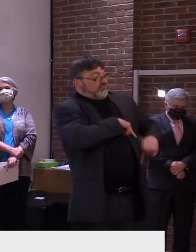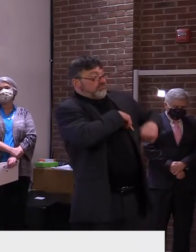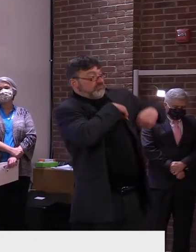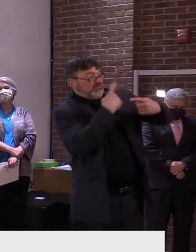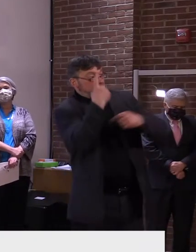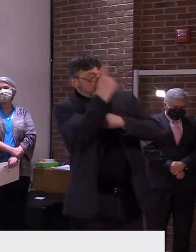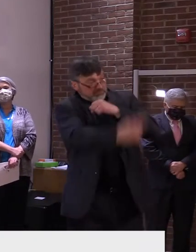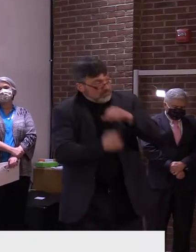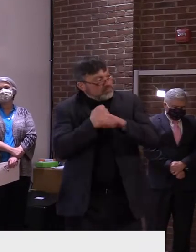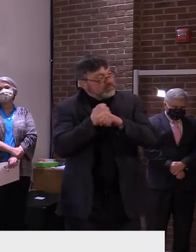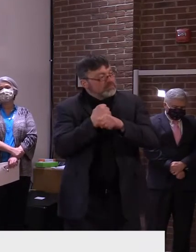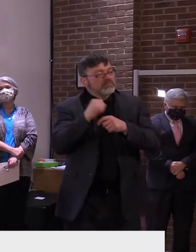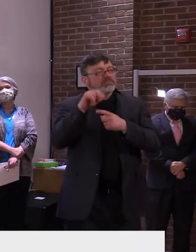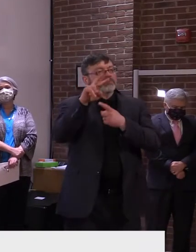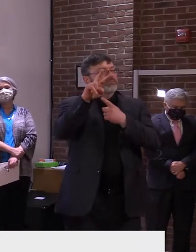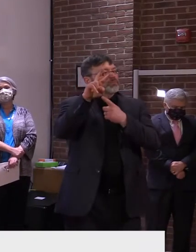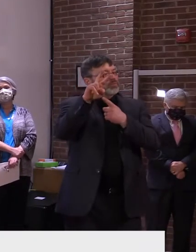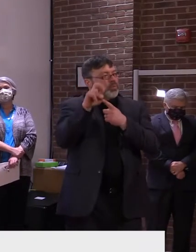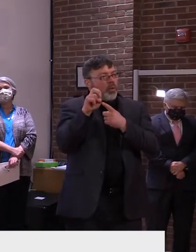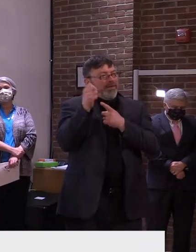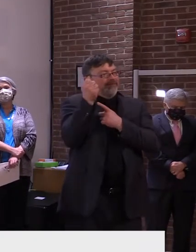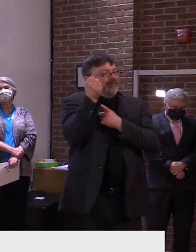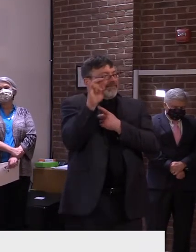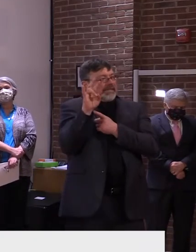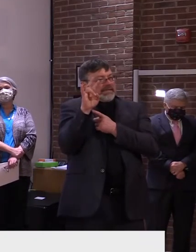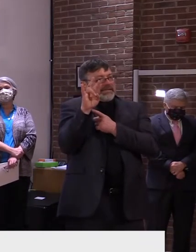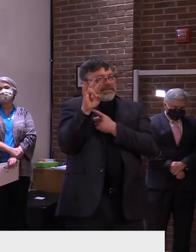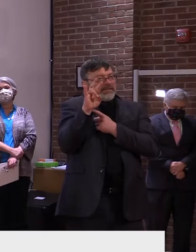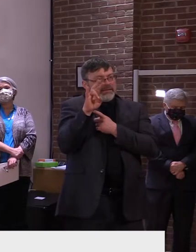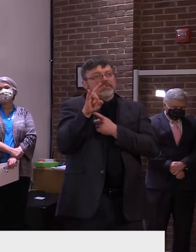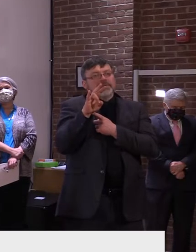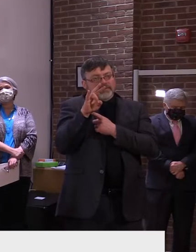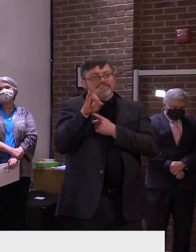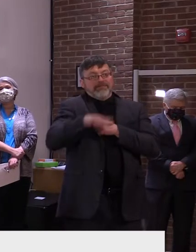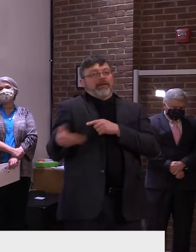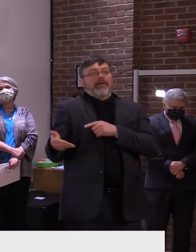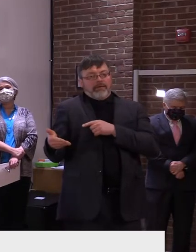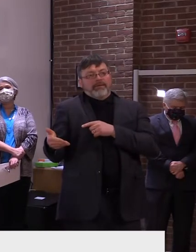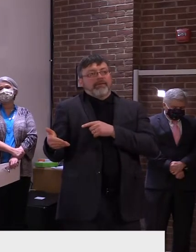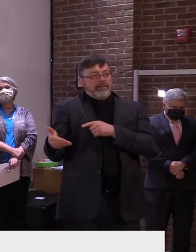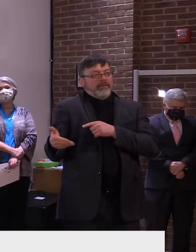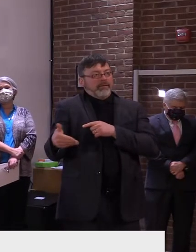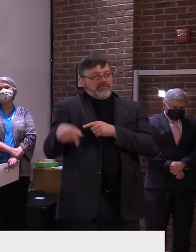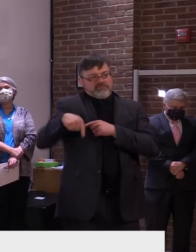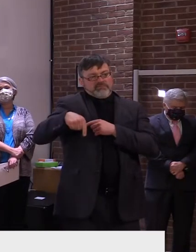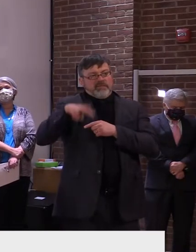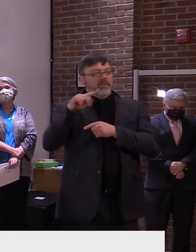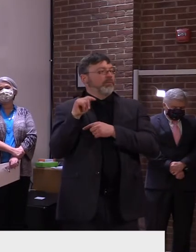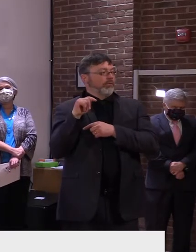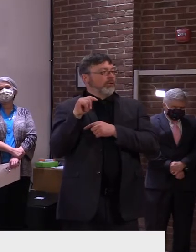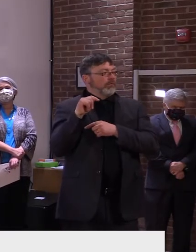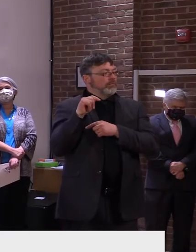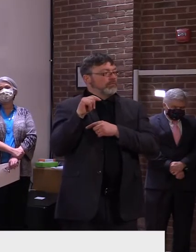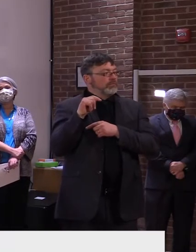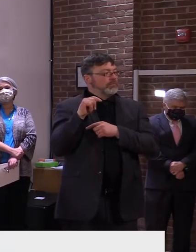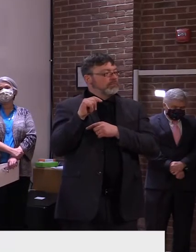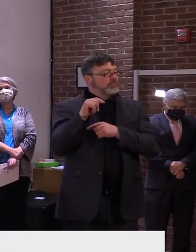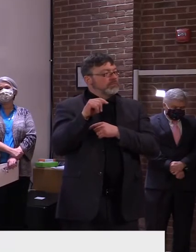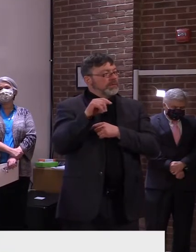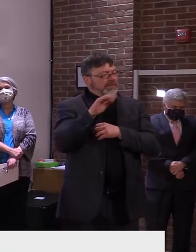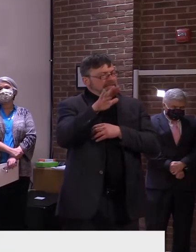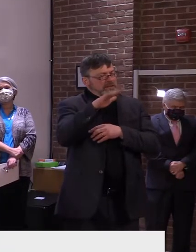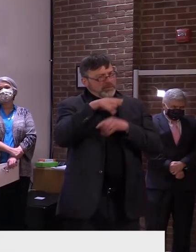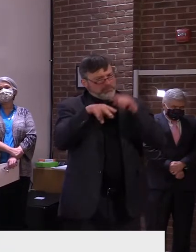Vermonters. But I hope we can reflect today not on the number, but on the people whose lives ended too